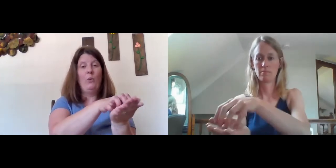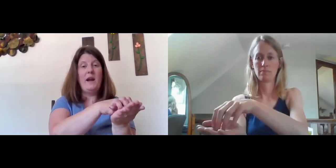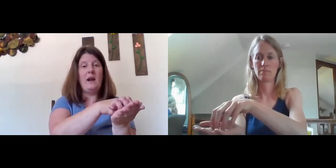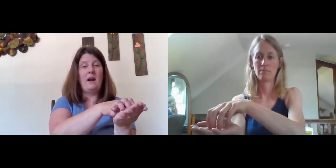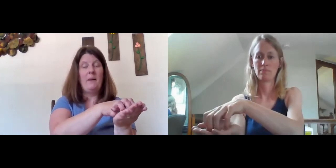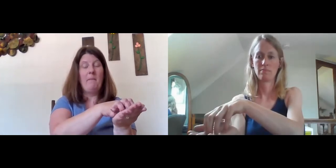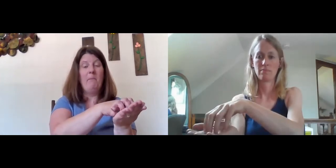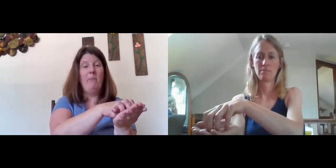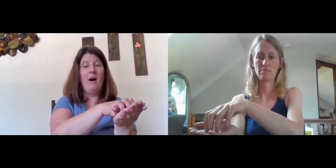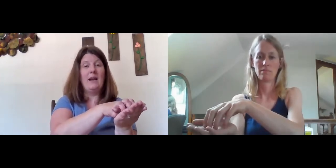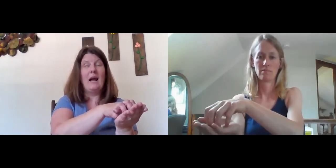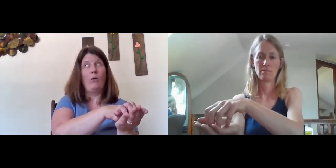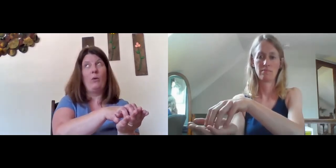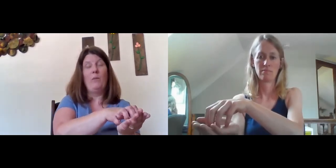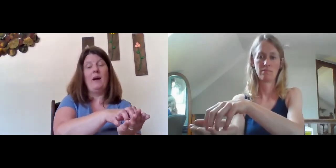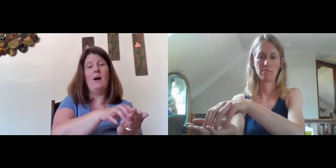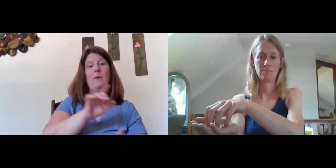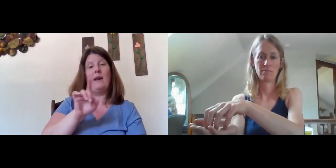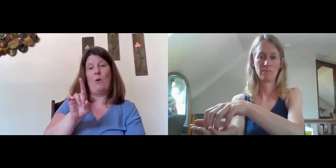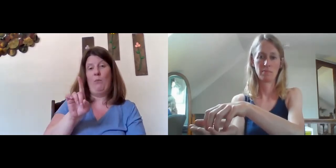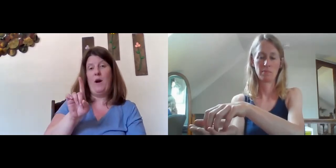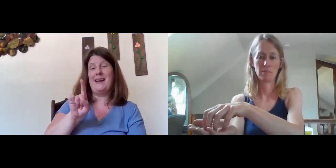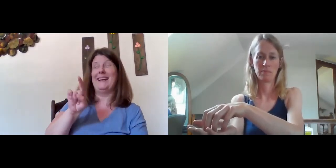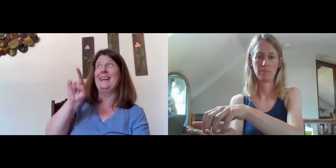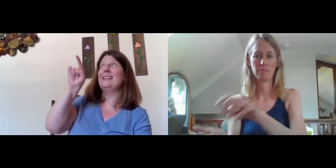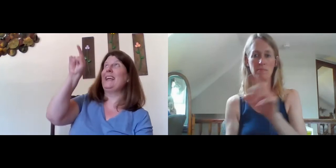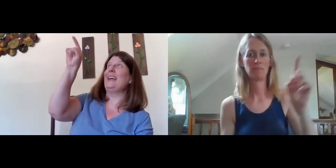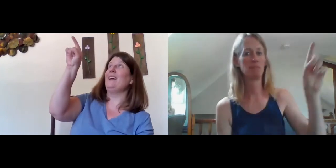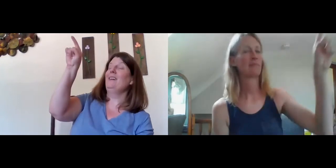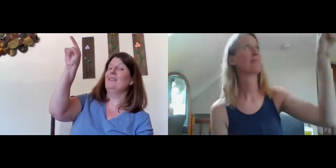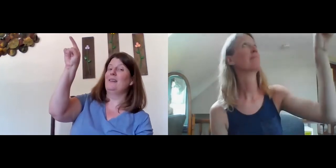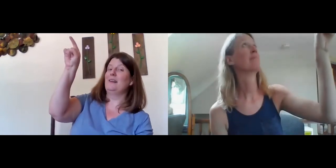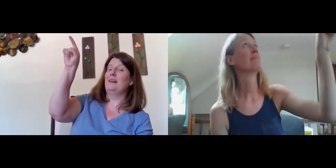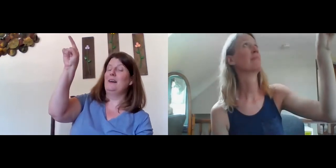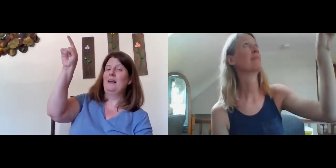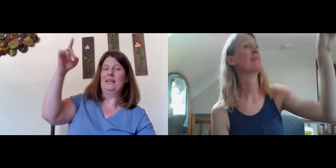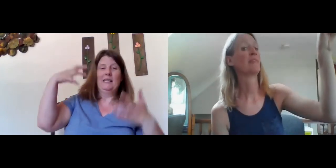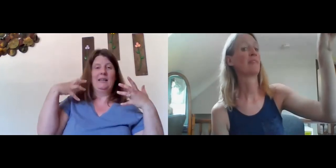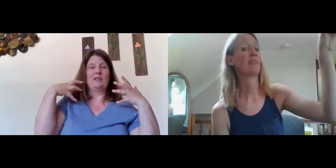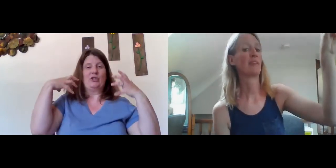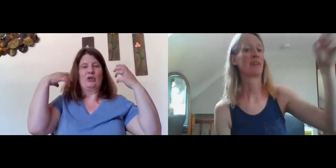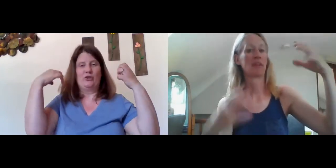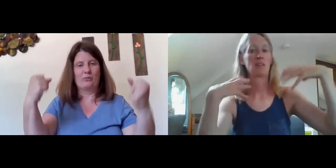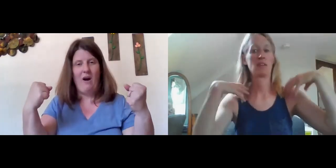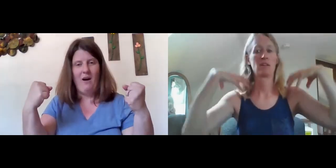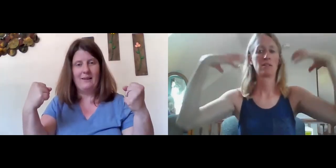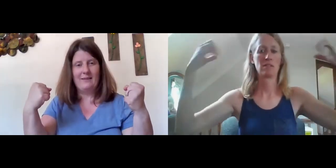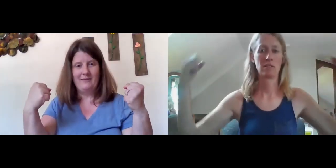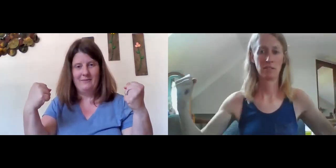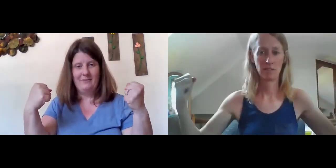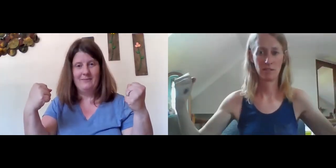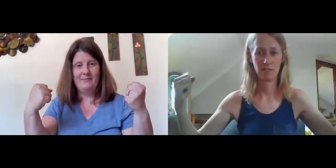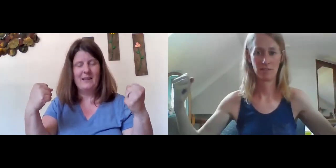are weak, but now we're going back up, but now we're pointing. He is